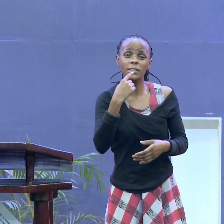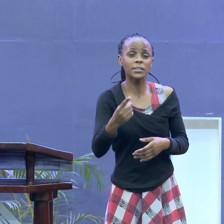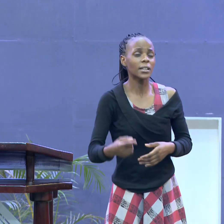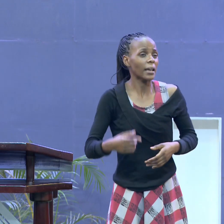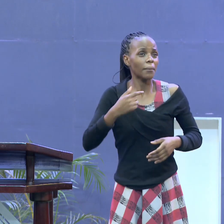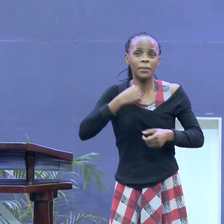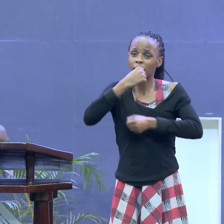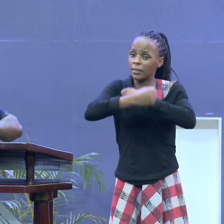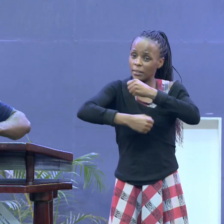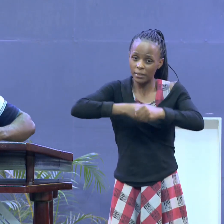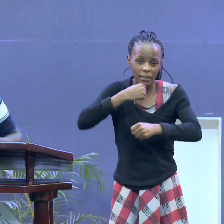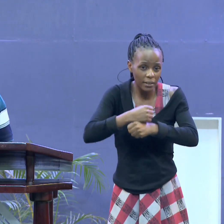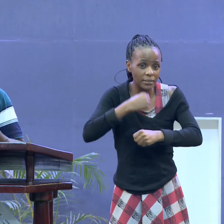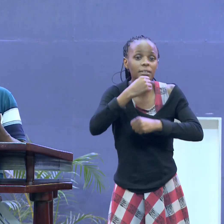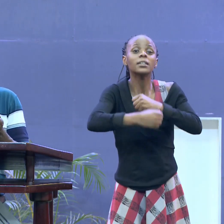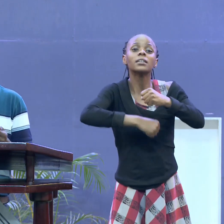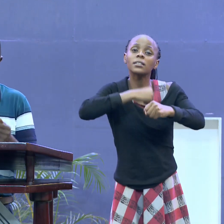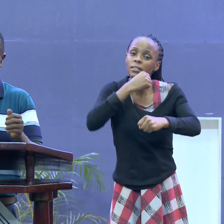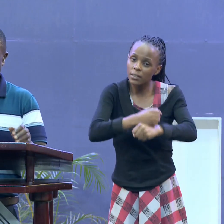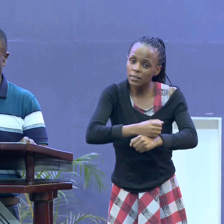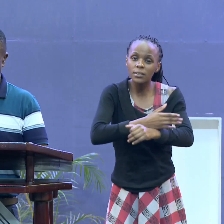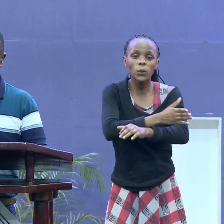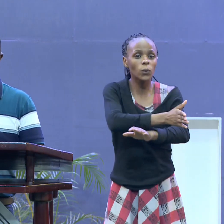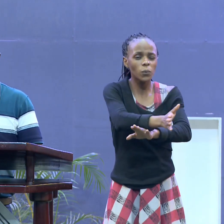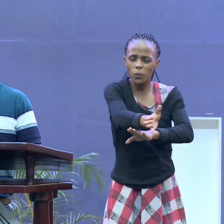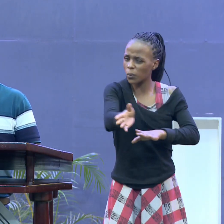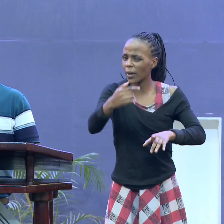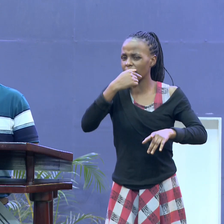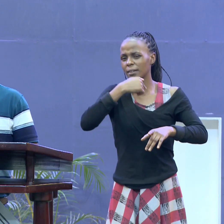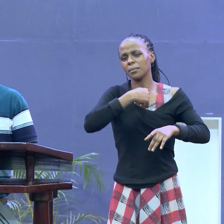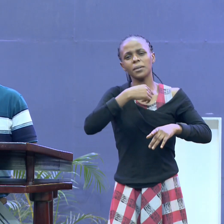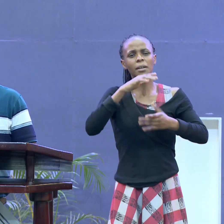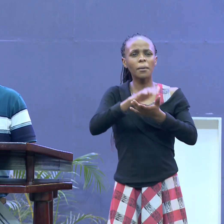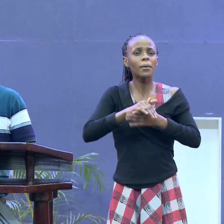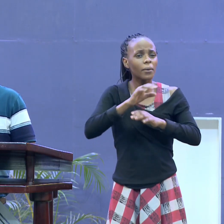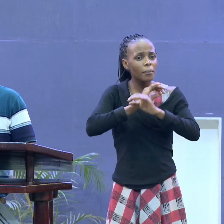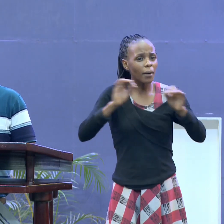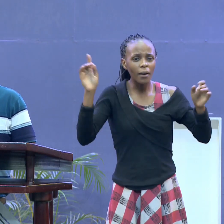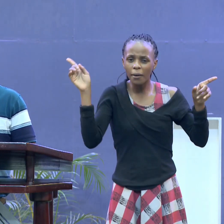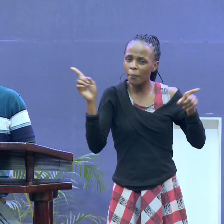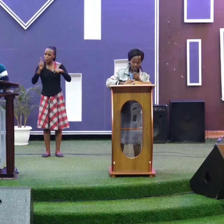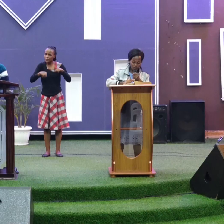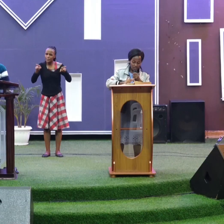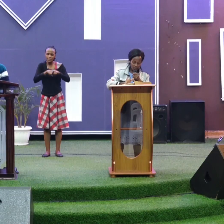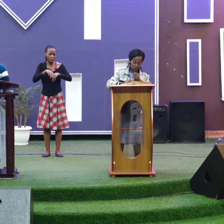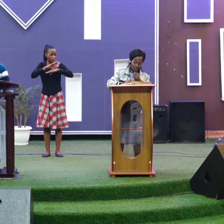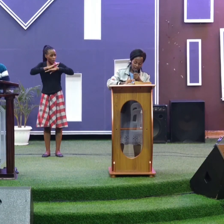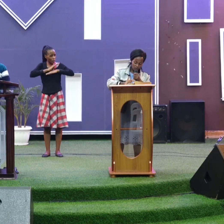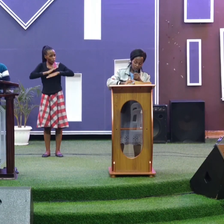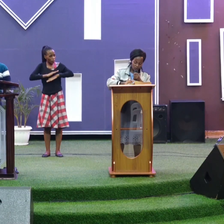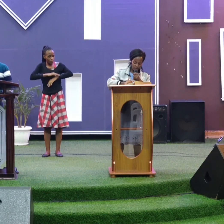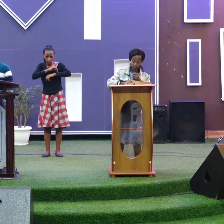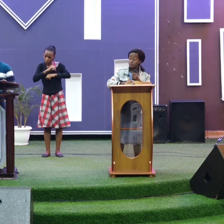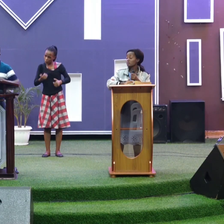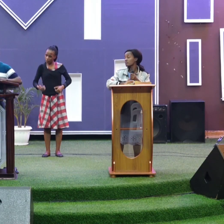22, 23, 24, and years are going and you still comfort yourself? Lwaki abawala abato bafumbirwa naye gwe emyaka gikugendako naye ng'oli